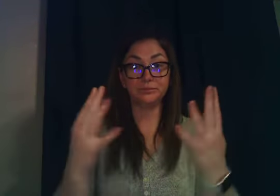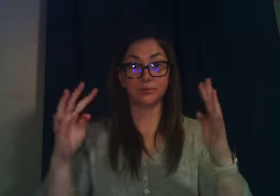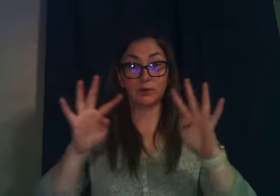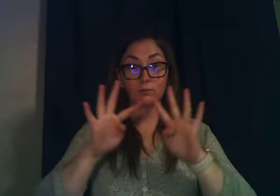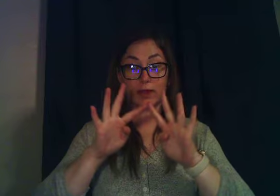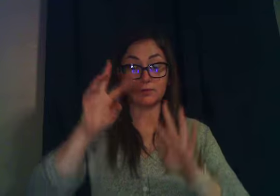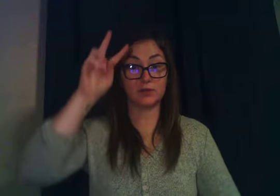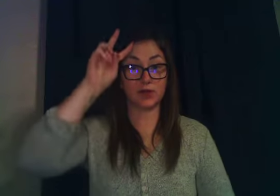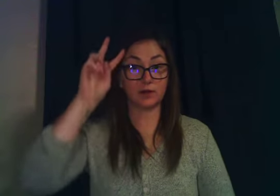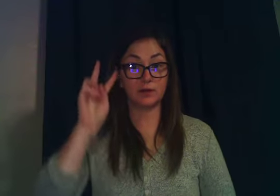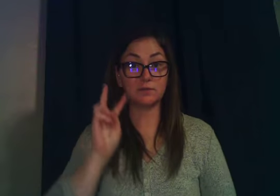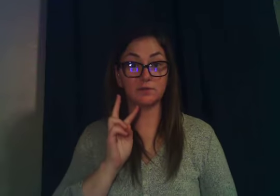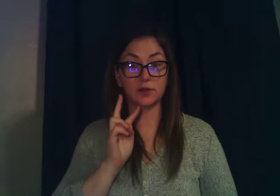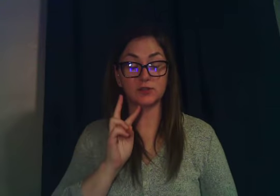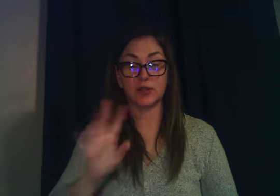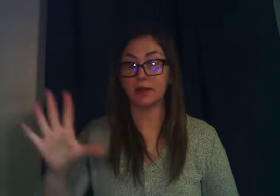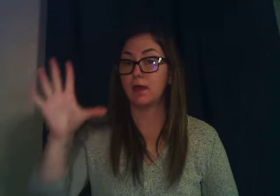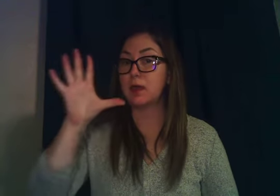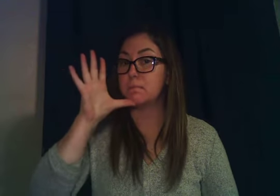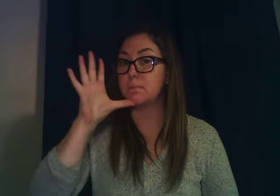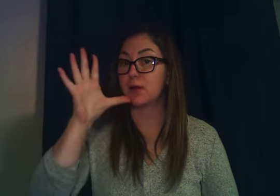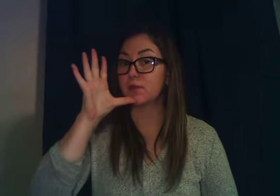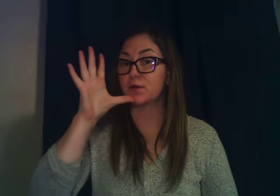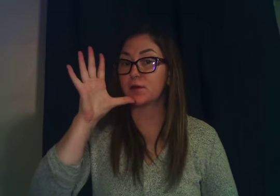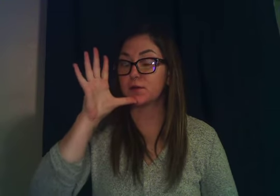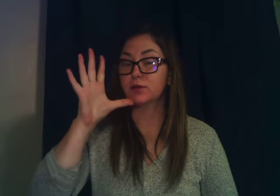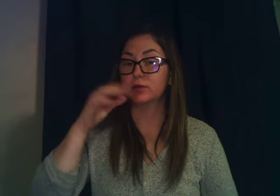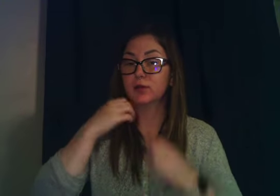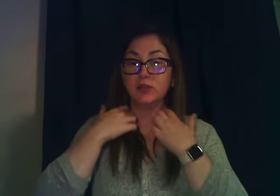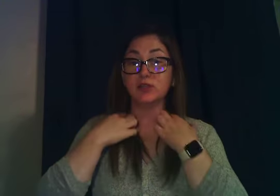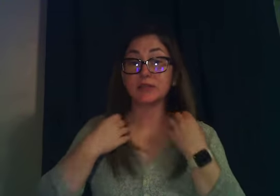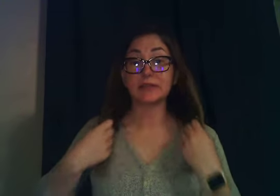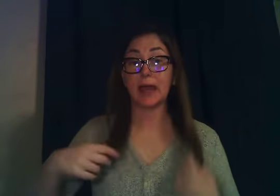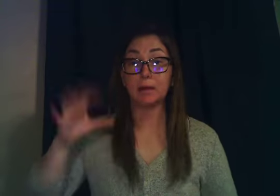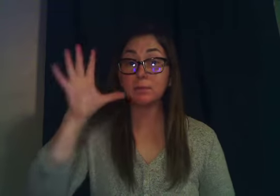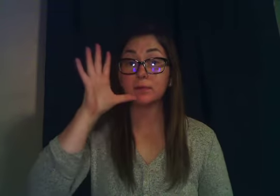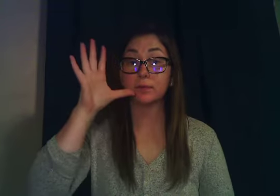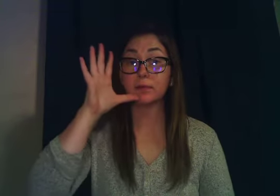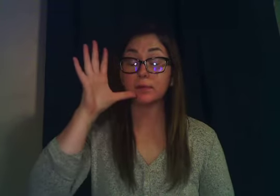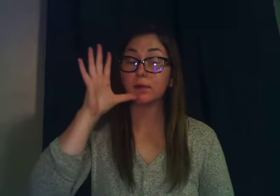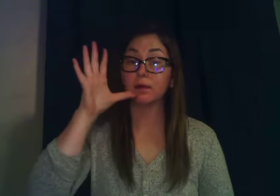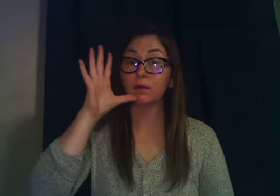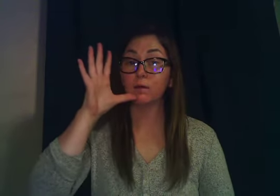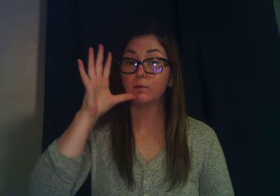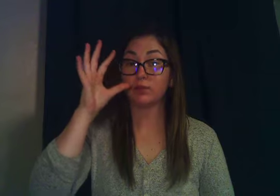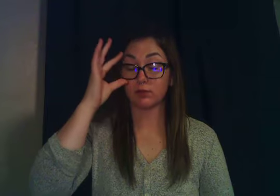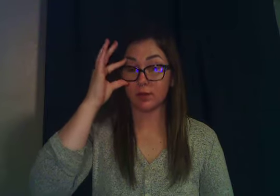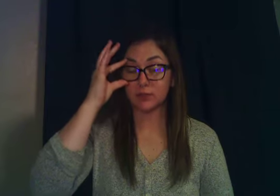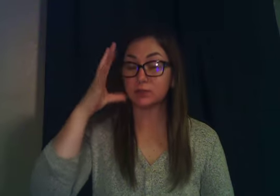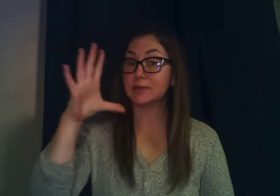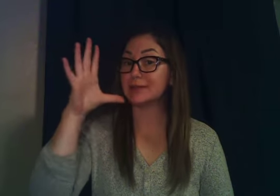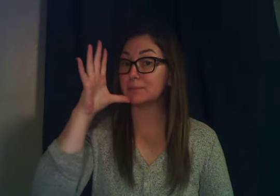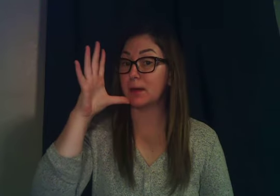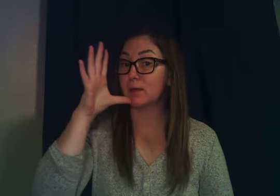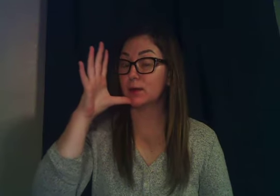Round, yon. Virgin. Mother. You just tap with your thumb. So this is mother.